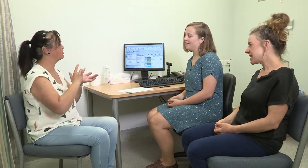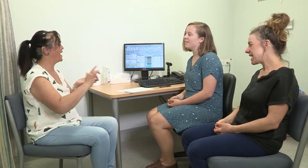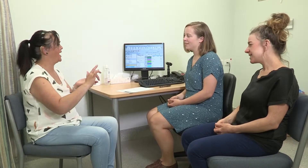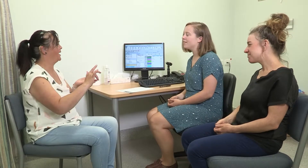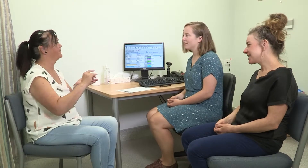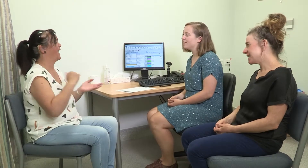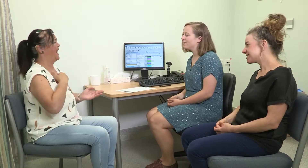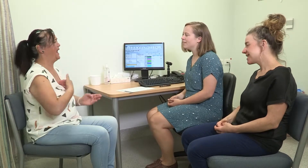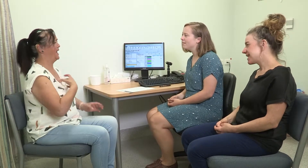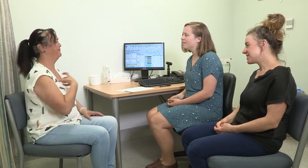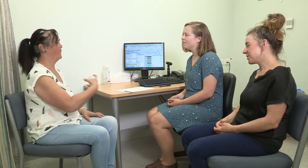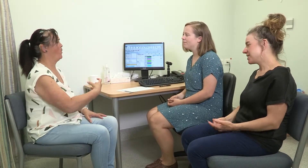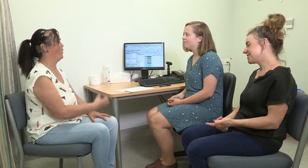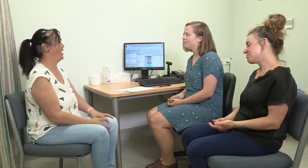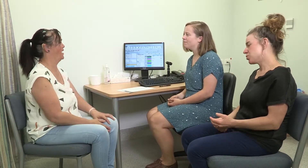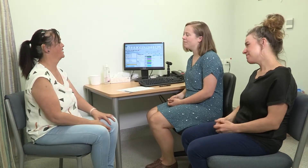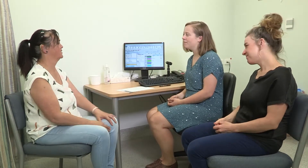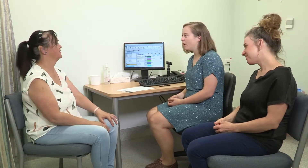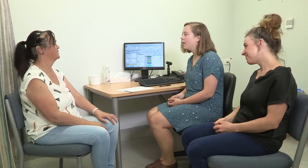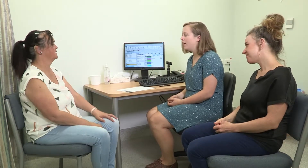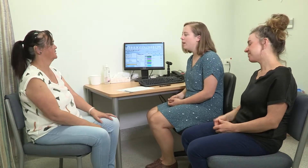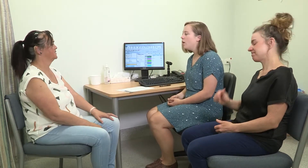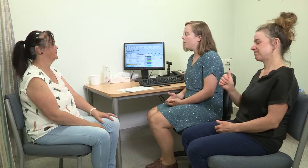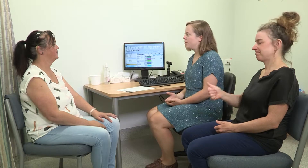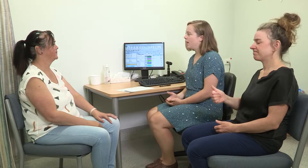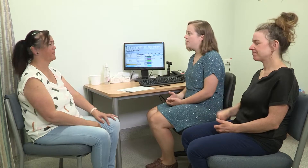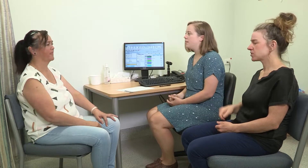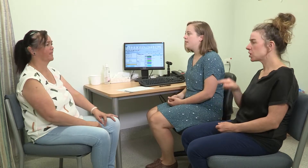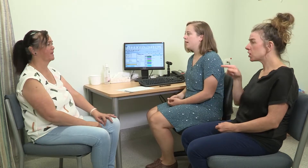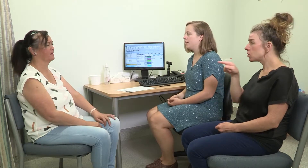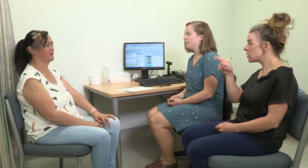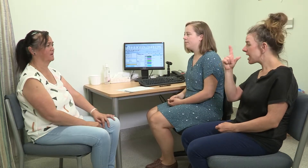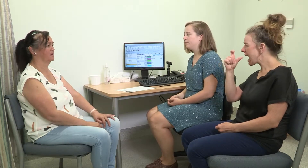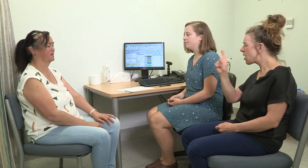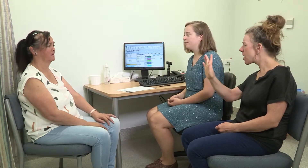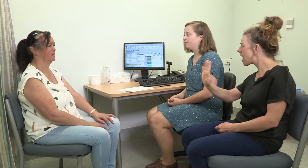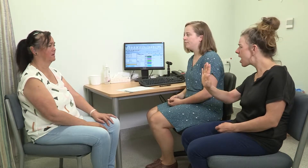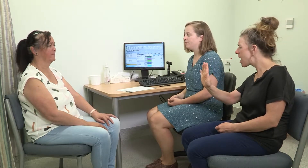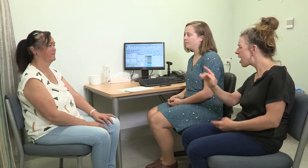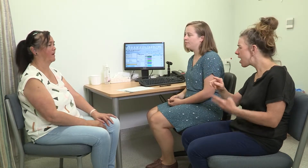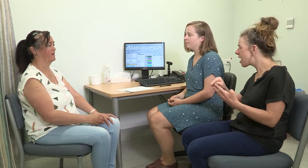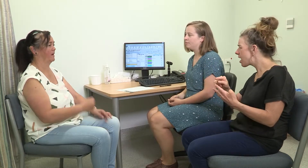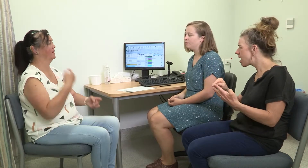Yeah, my inhaler's run out, and so I need some more. Okay. Which inhalers do you take?